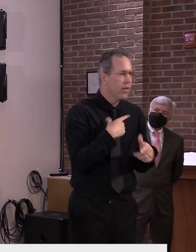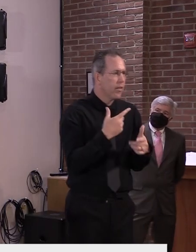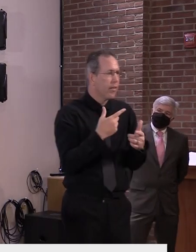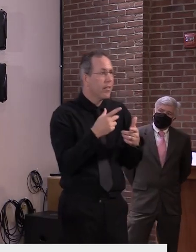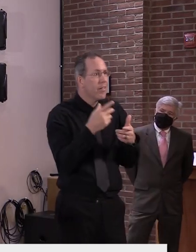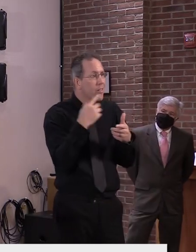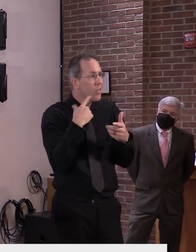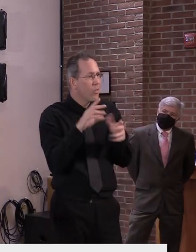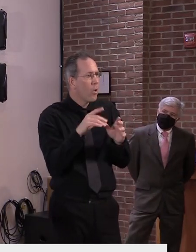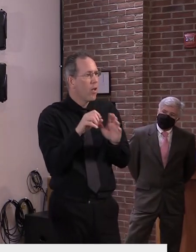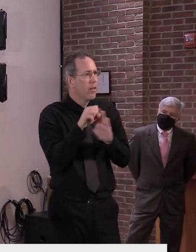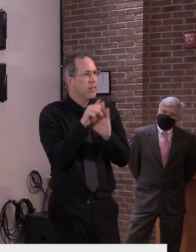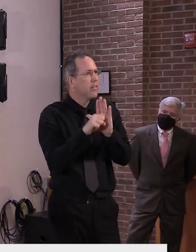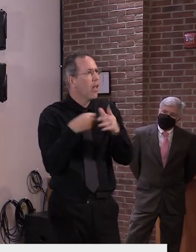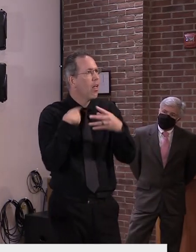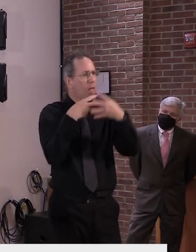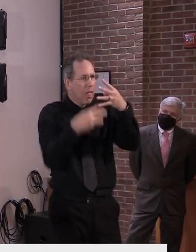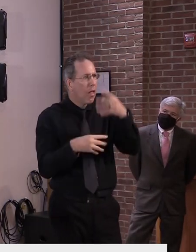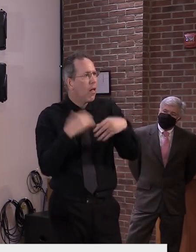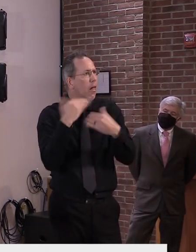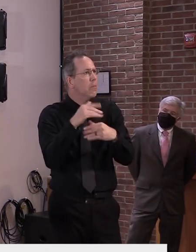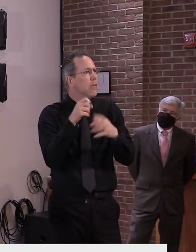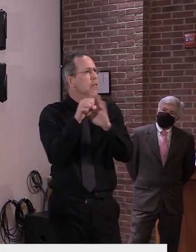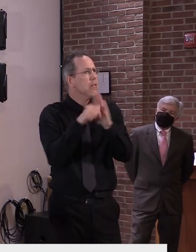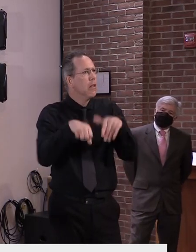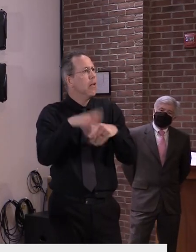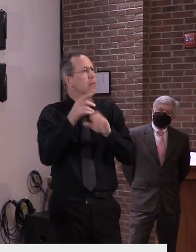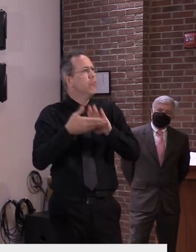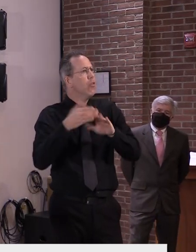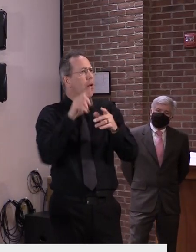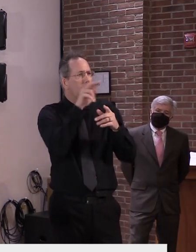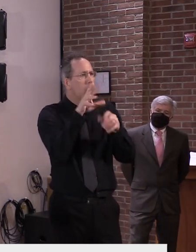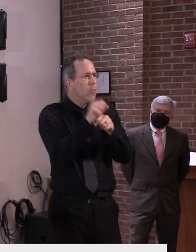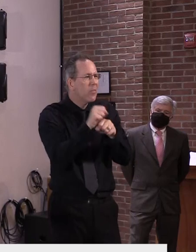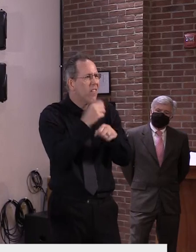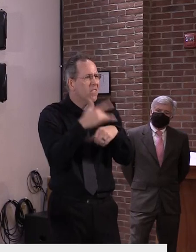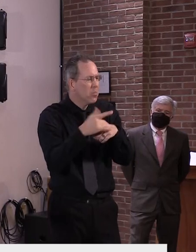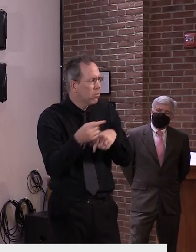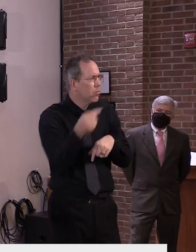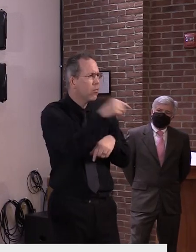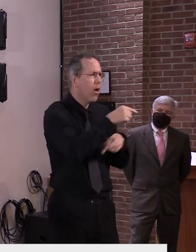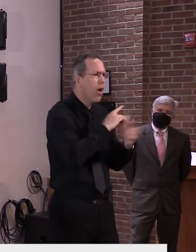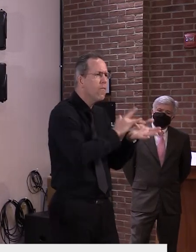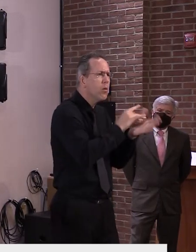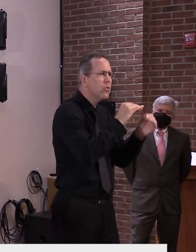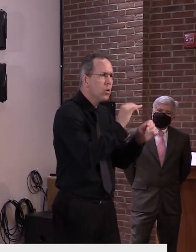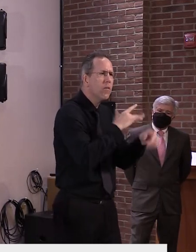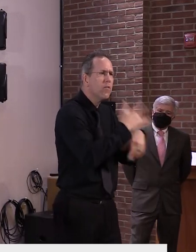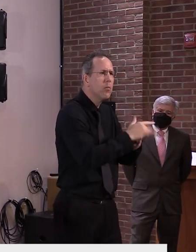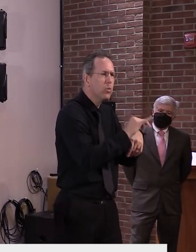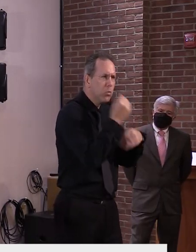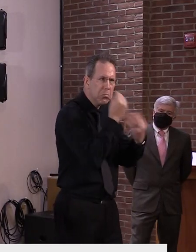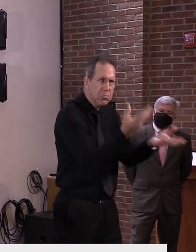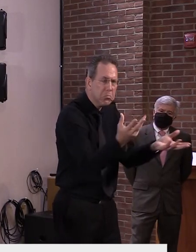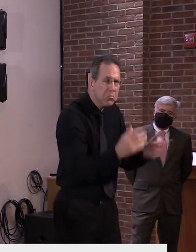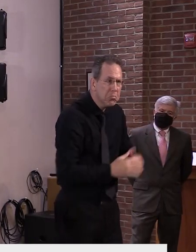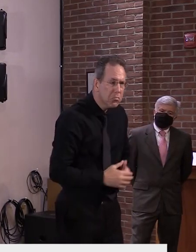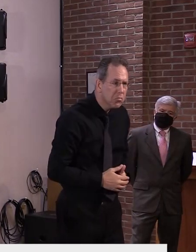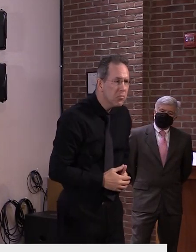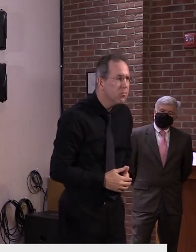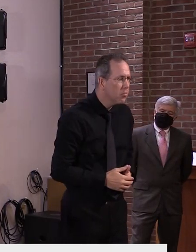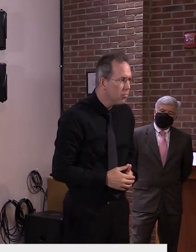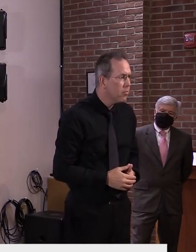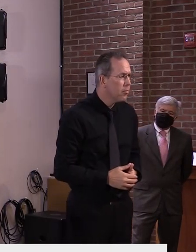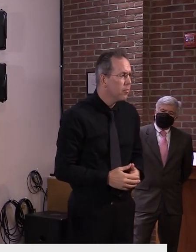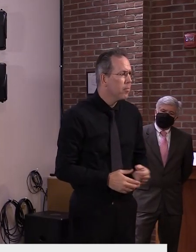our website for a state-sponsored pop-up in a region. Great. Thank you, Dr. Levine. I did reach out to a local healthcare provider